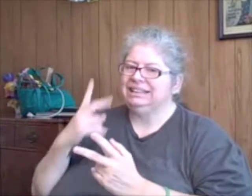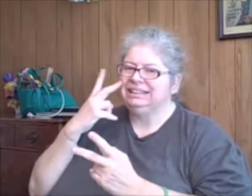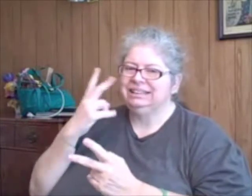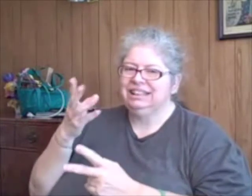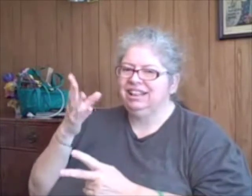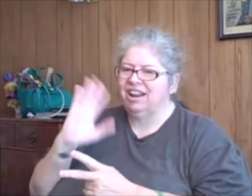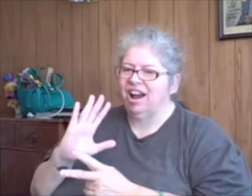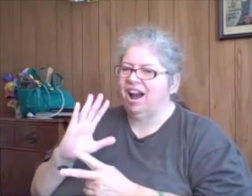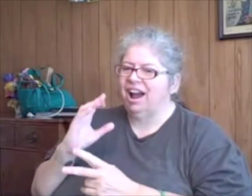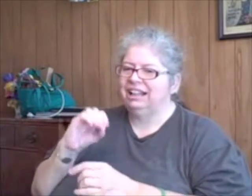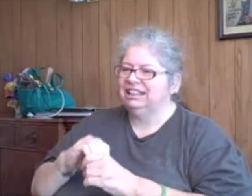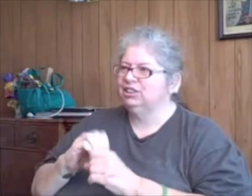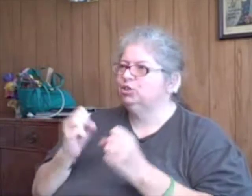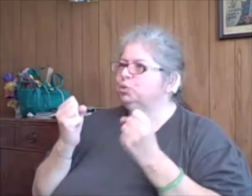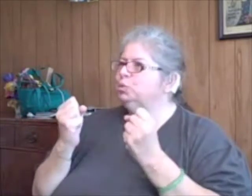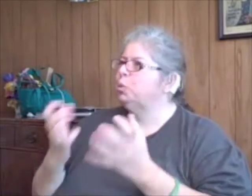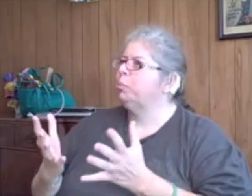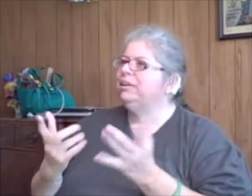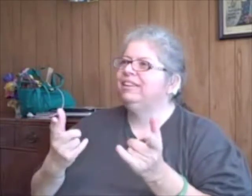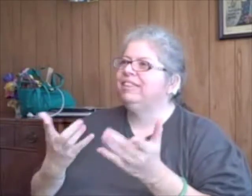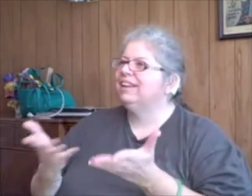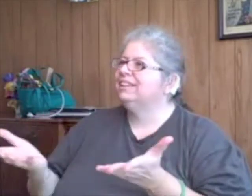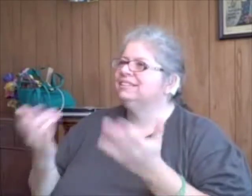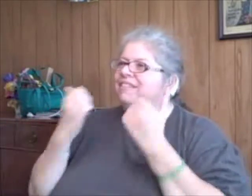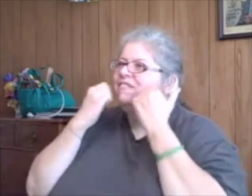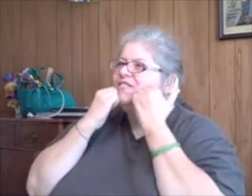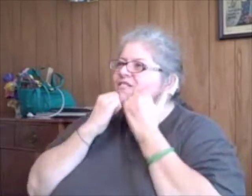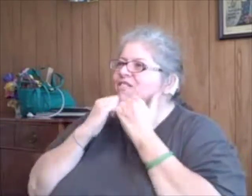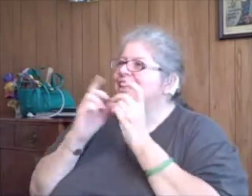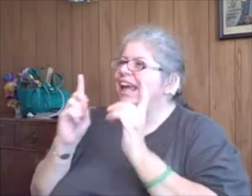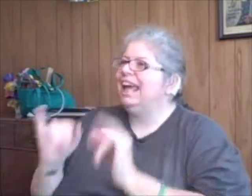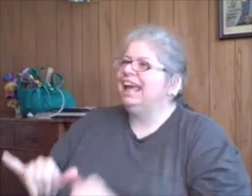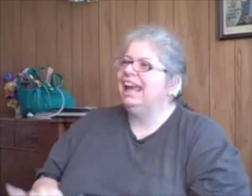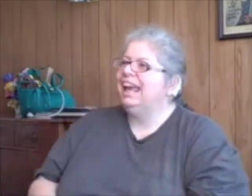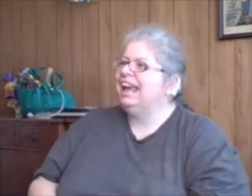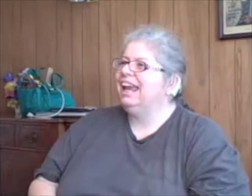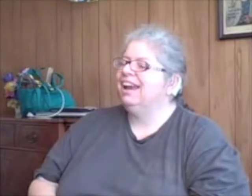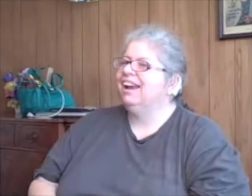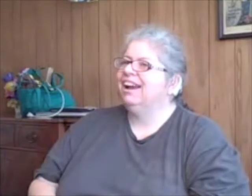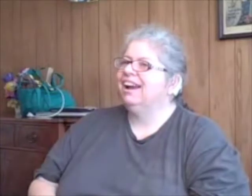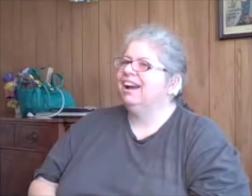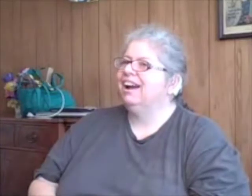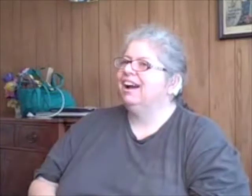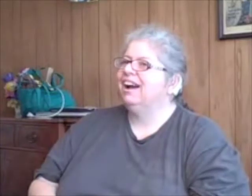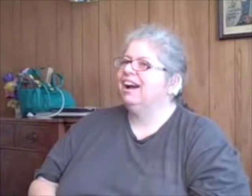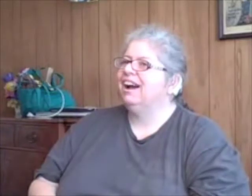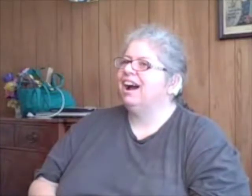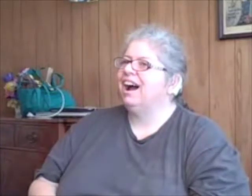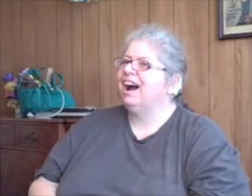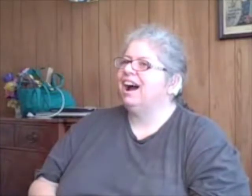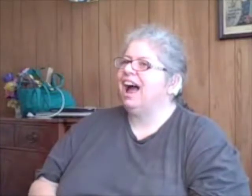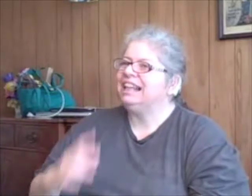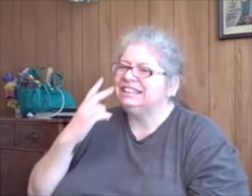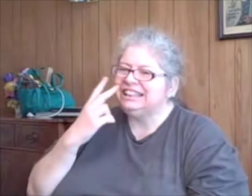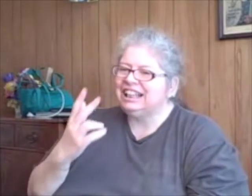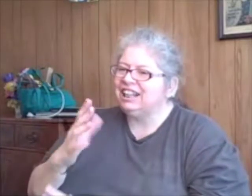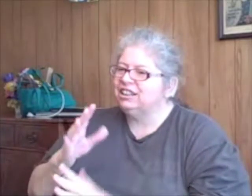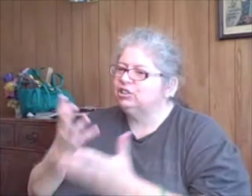Thirdly, I see God in so many things every day. I see gentle